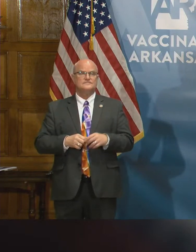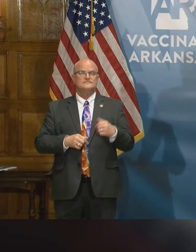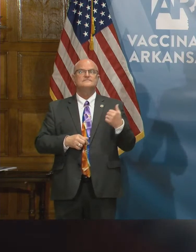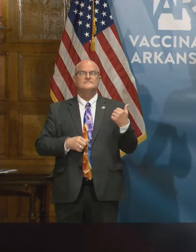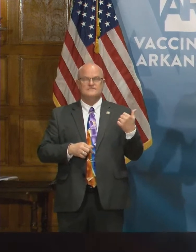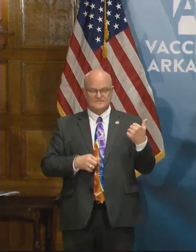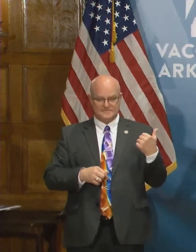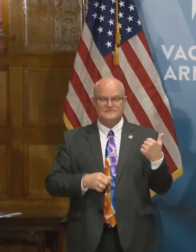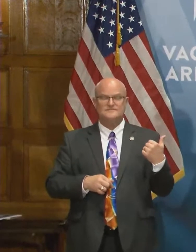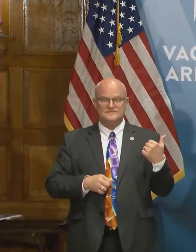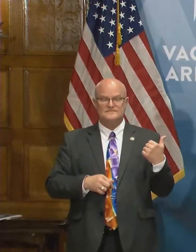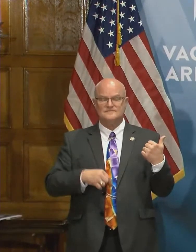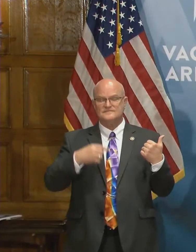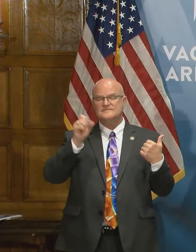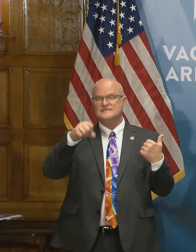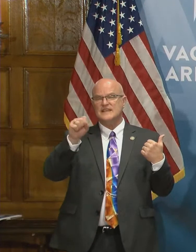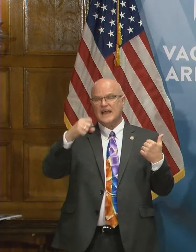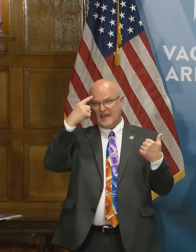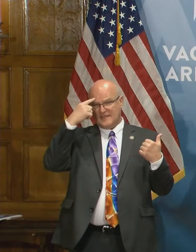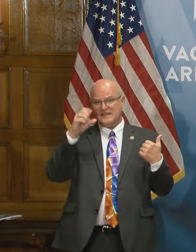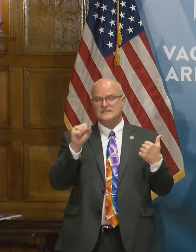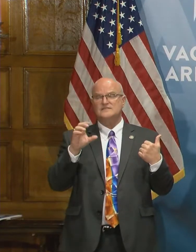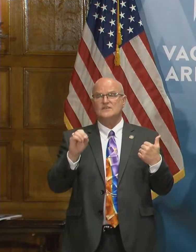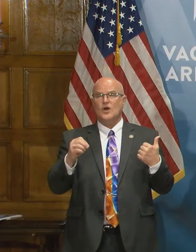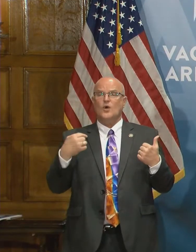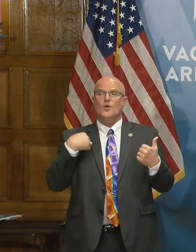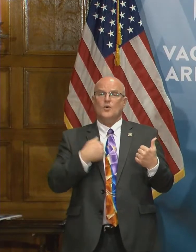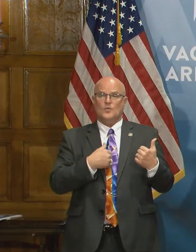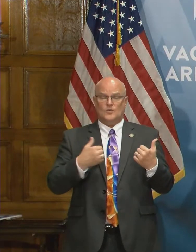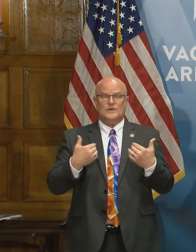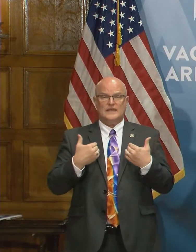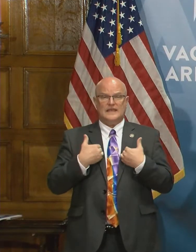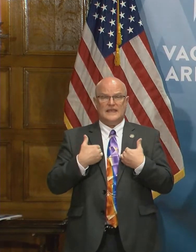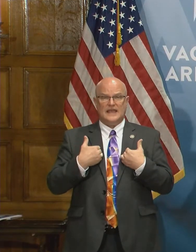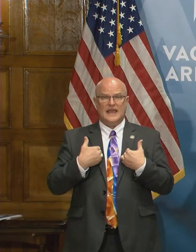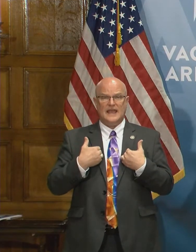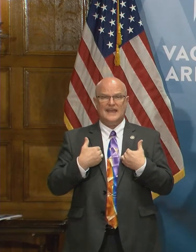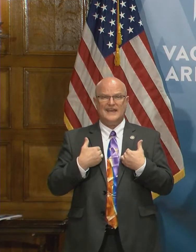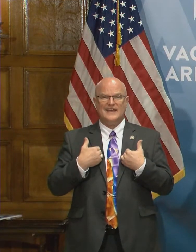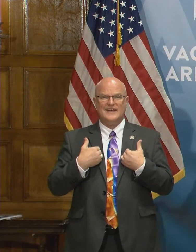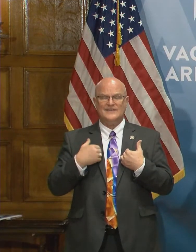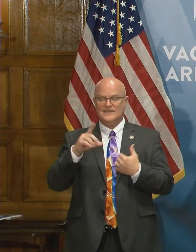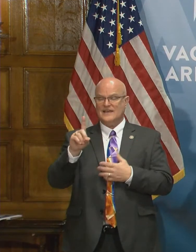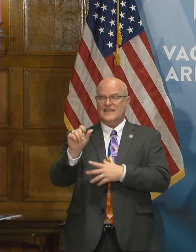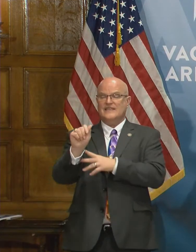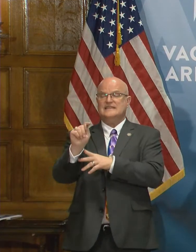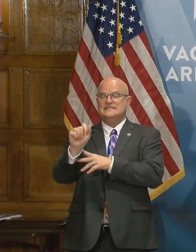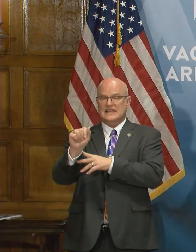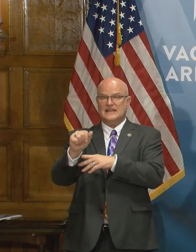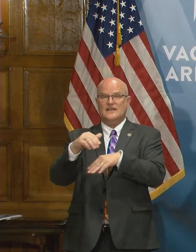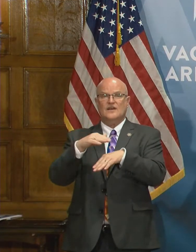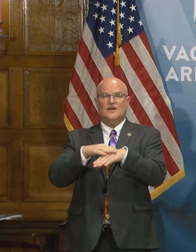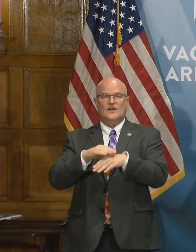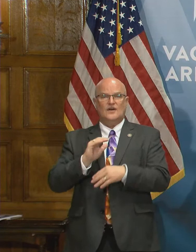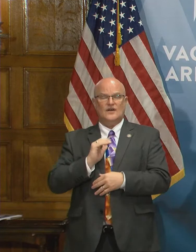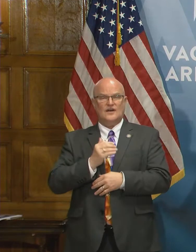I believe it is because we have the data on